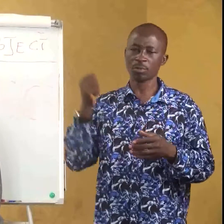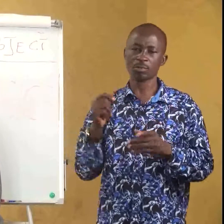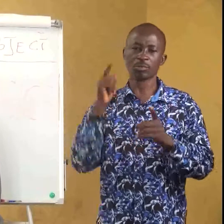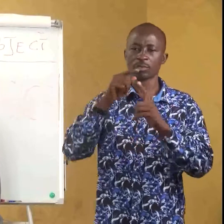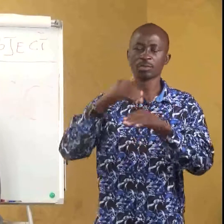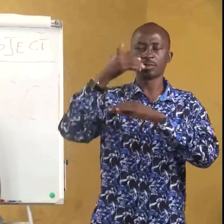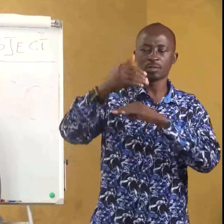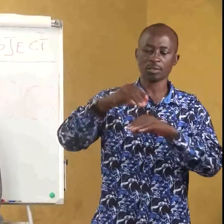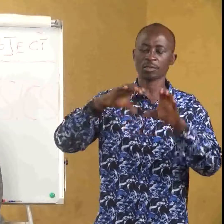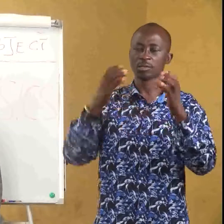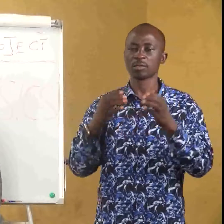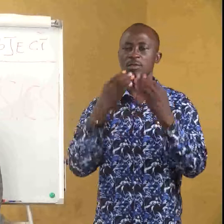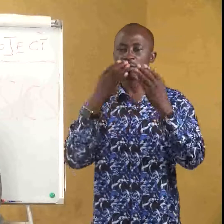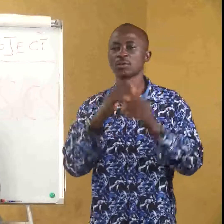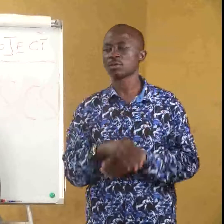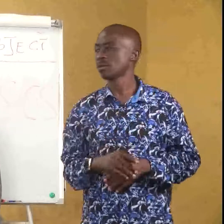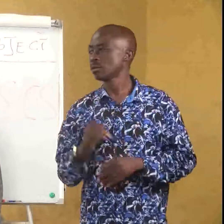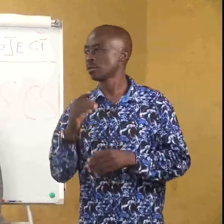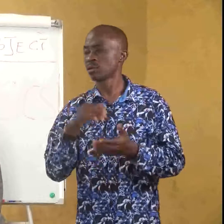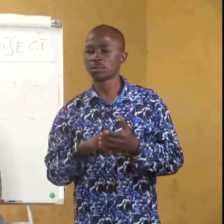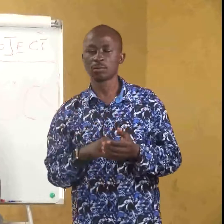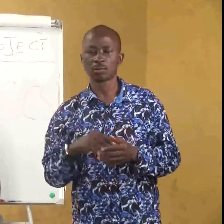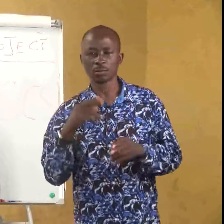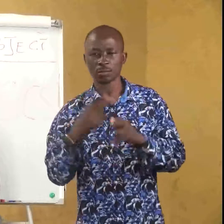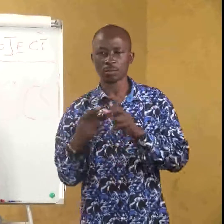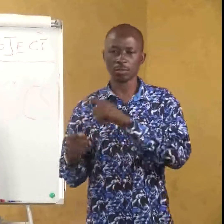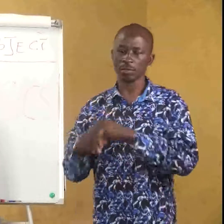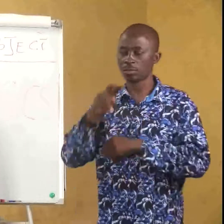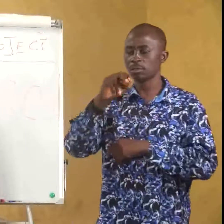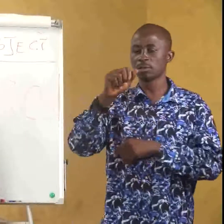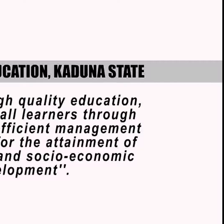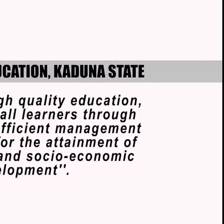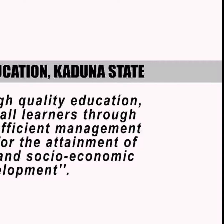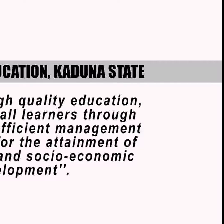next lesson. Thank you. Once more, I remain Napoleon Kure. Thank you.